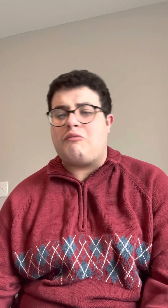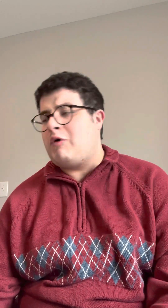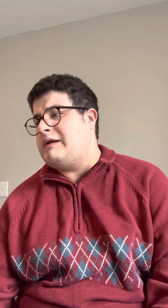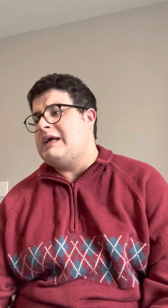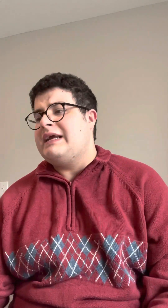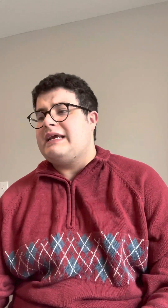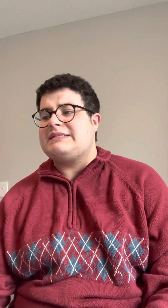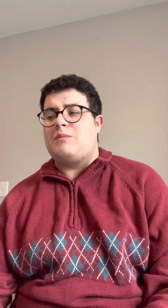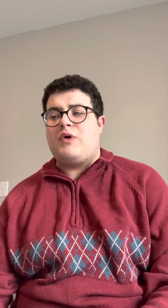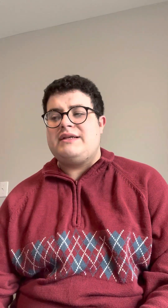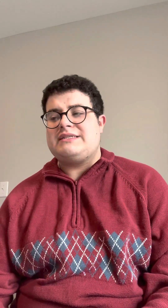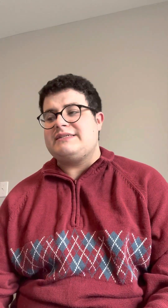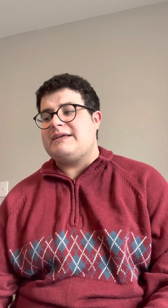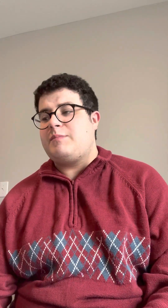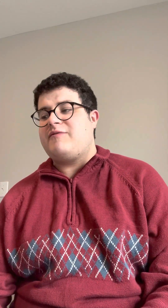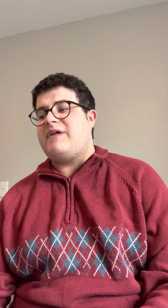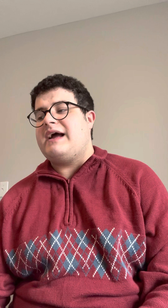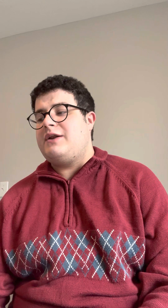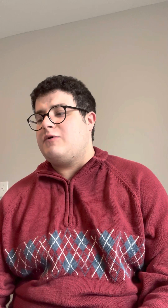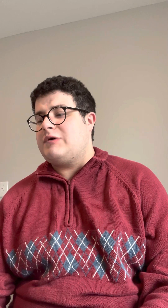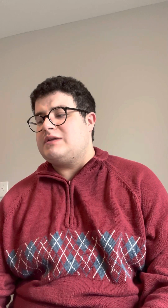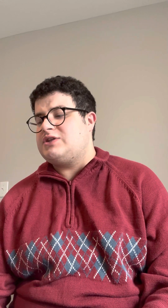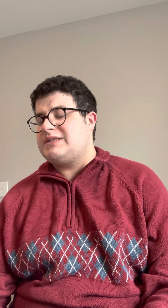want some ways to simplify it or want just